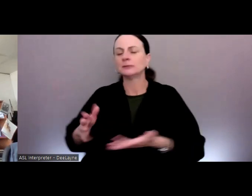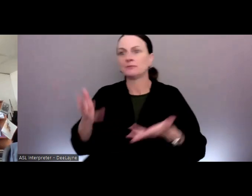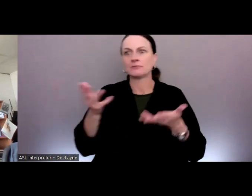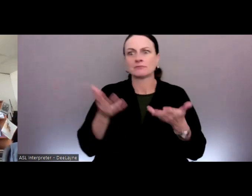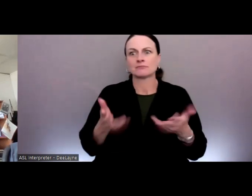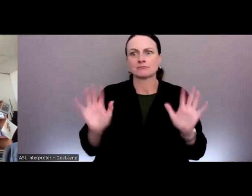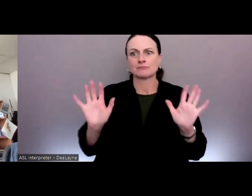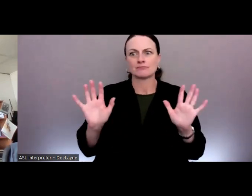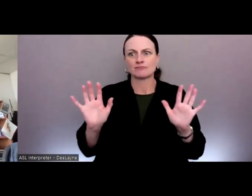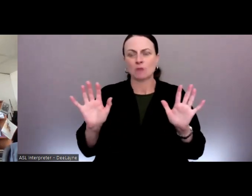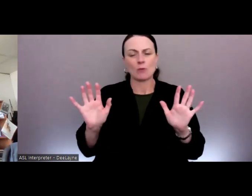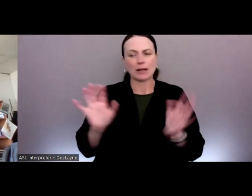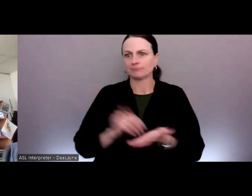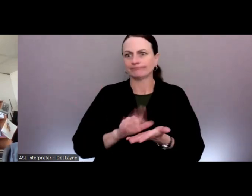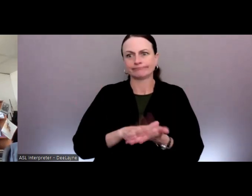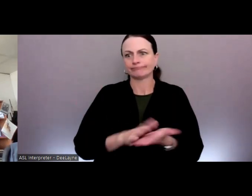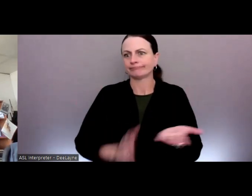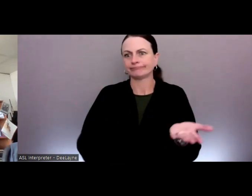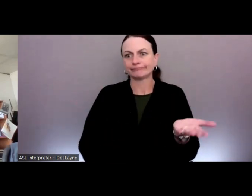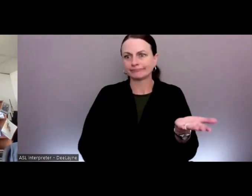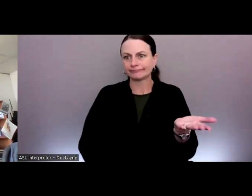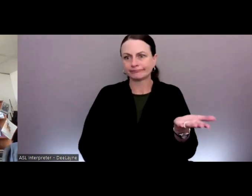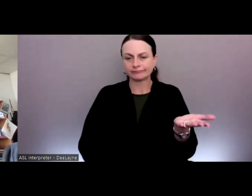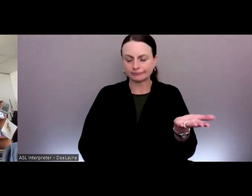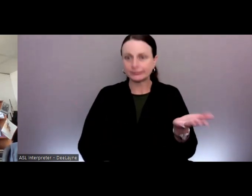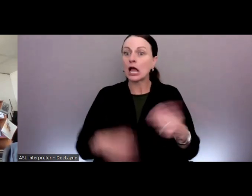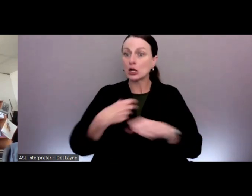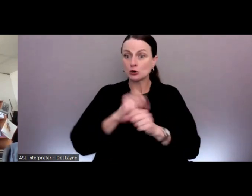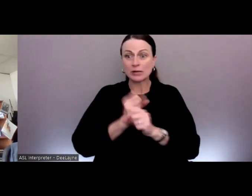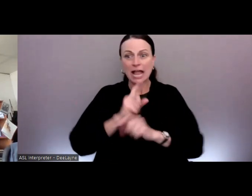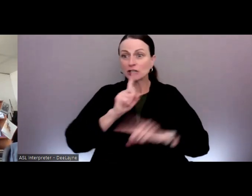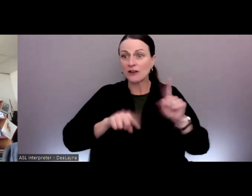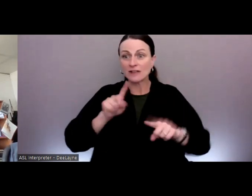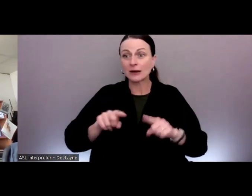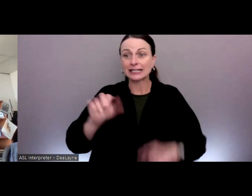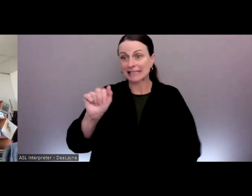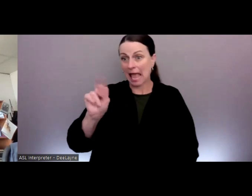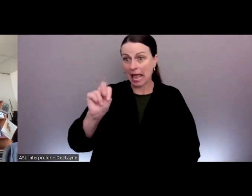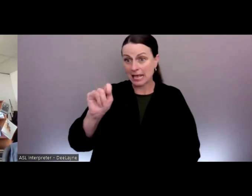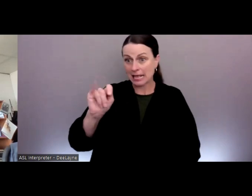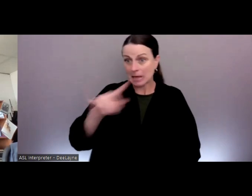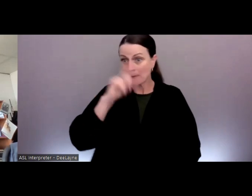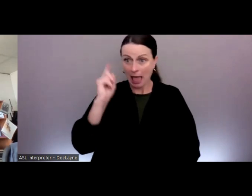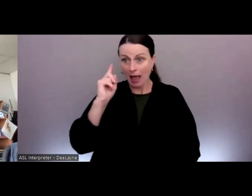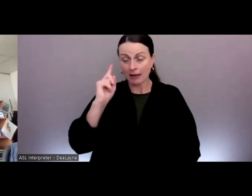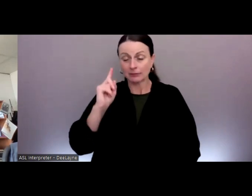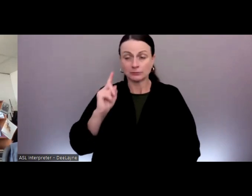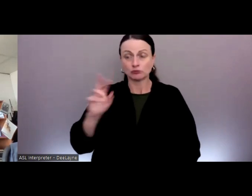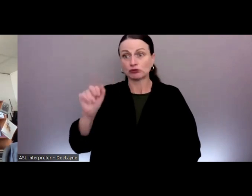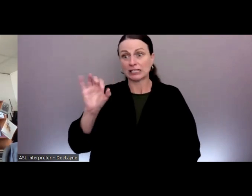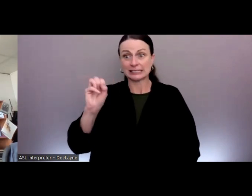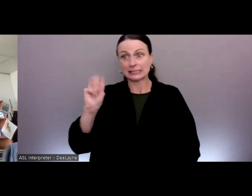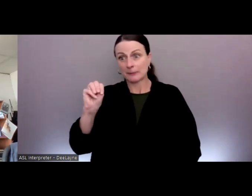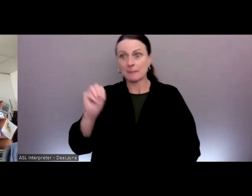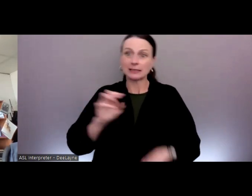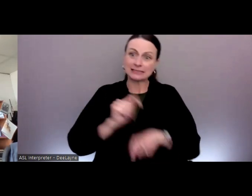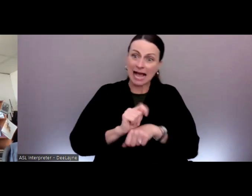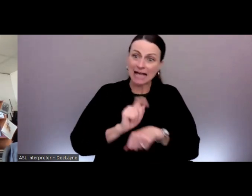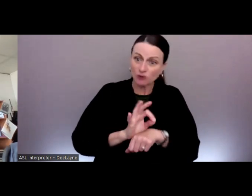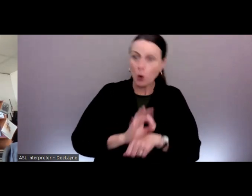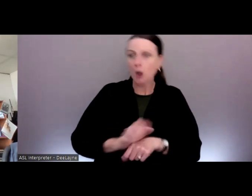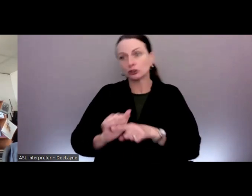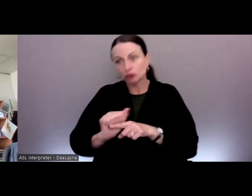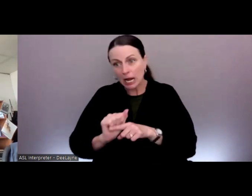been captured. The creation of various anti-Black racism task forces, trainings, and even